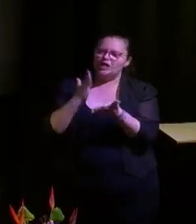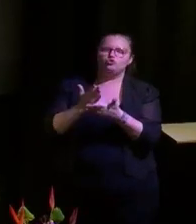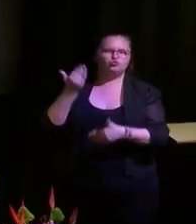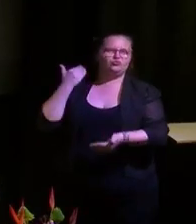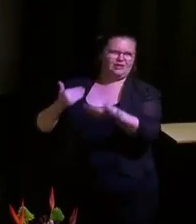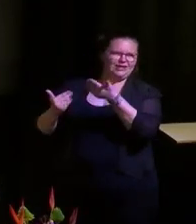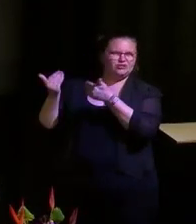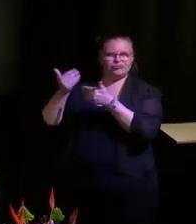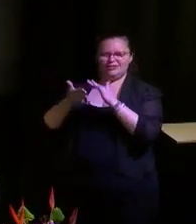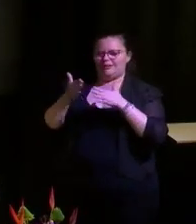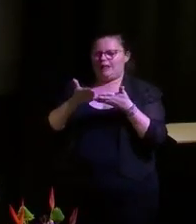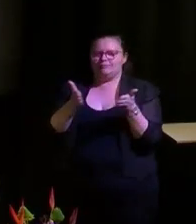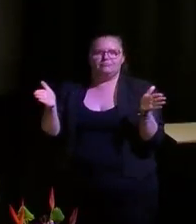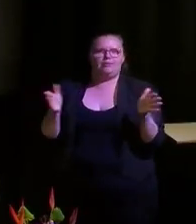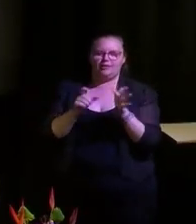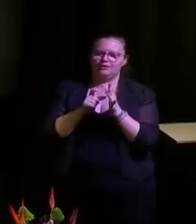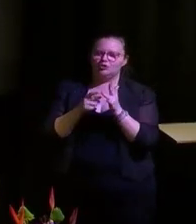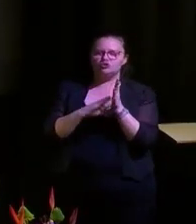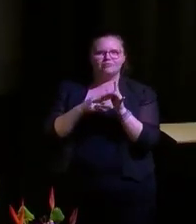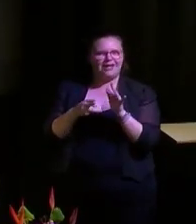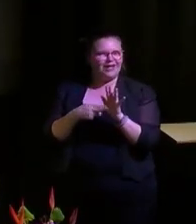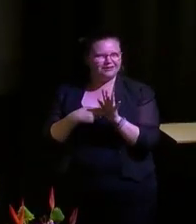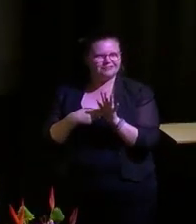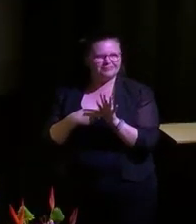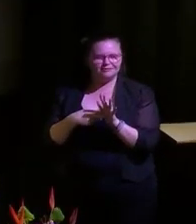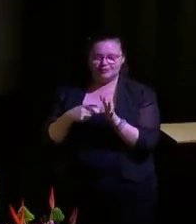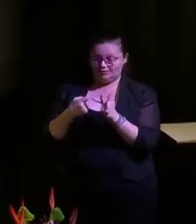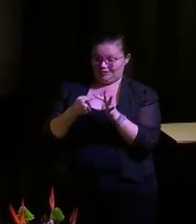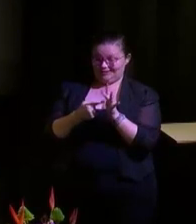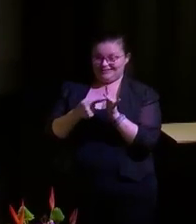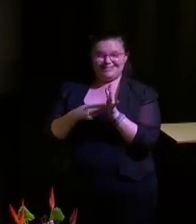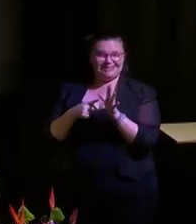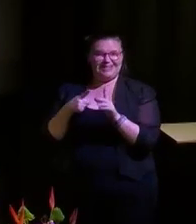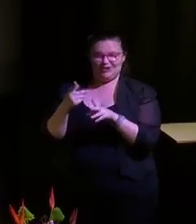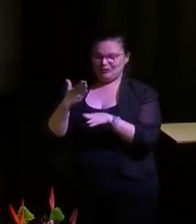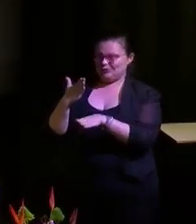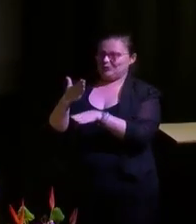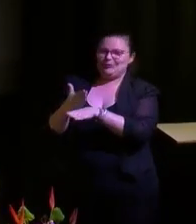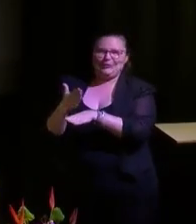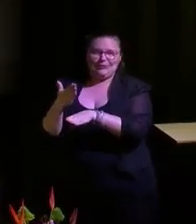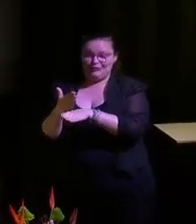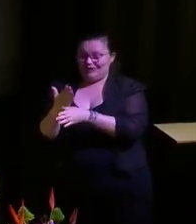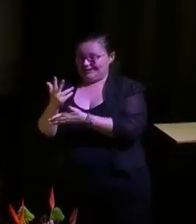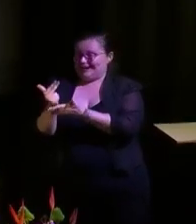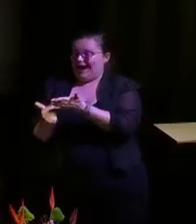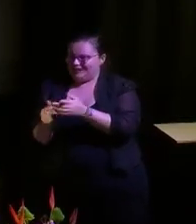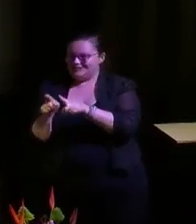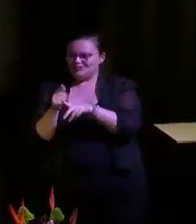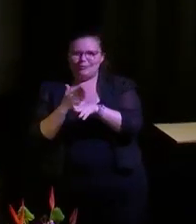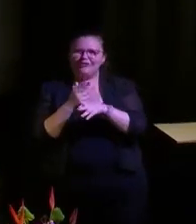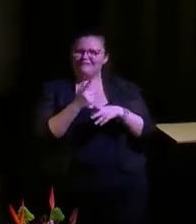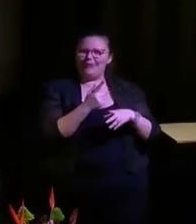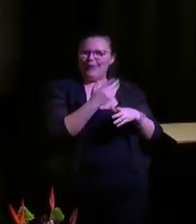public domain? I'm kind of, I guess, Katina, because you are an artist and you work for a major institution. Yeah. What do you see as the artist's role in